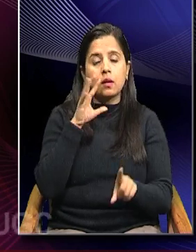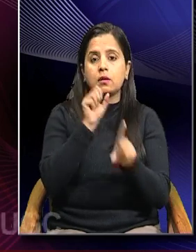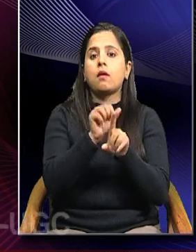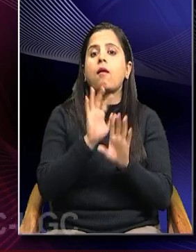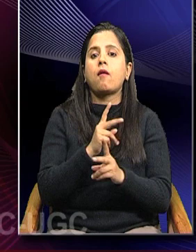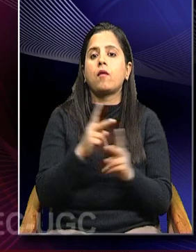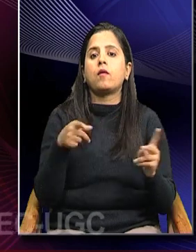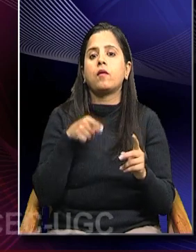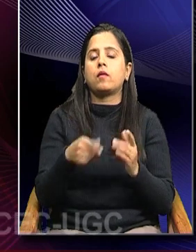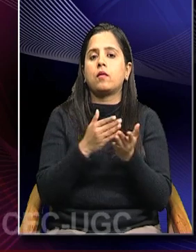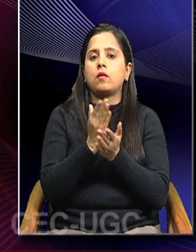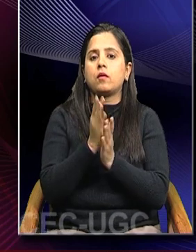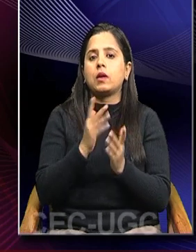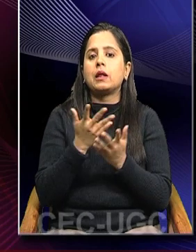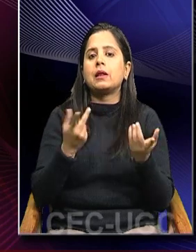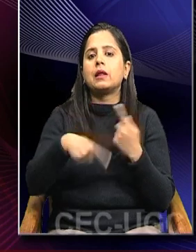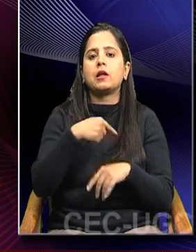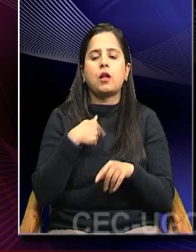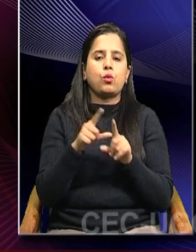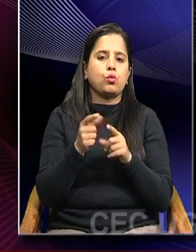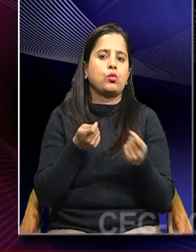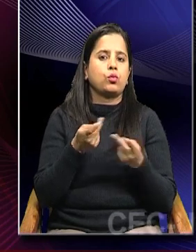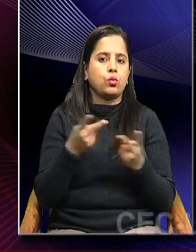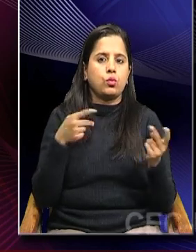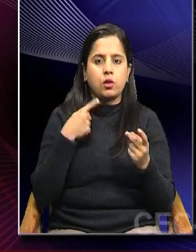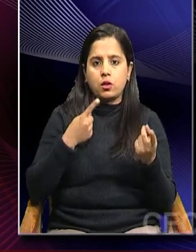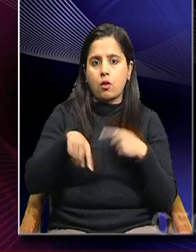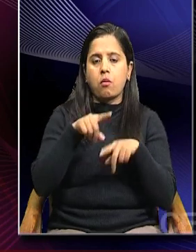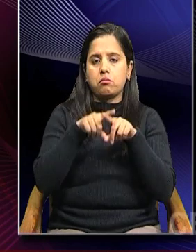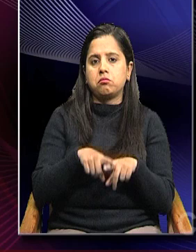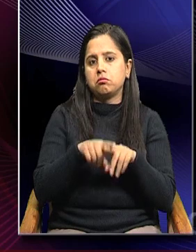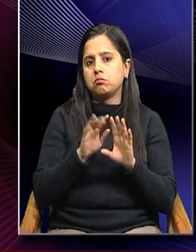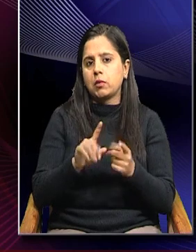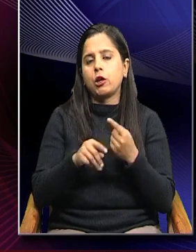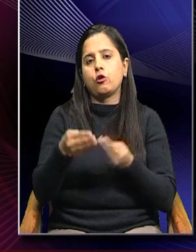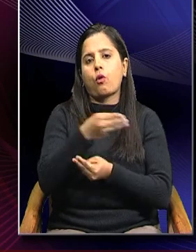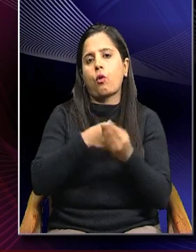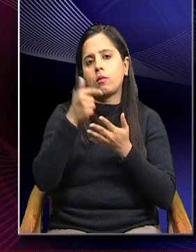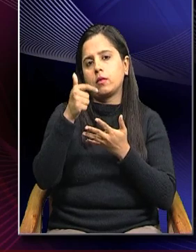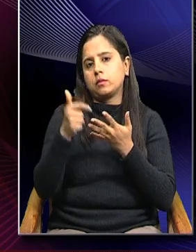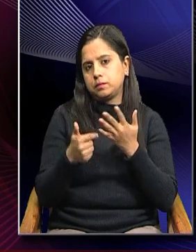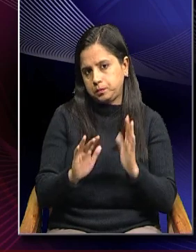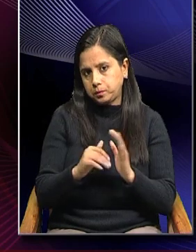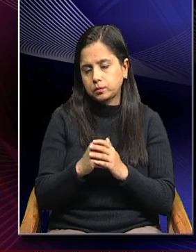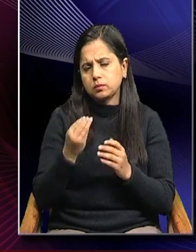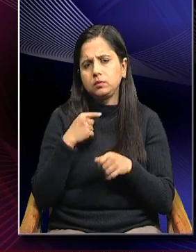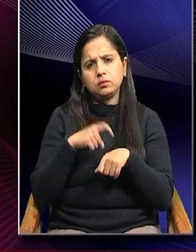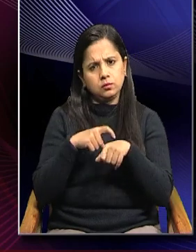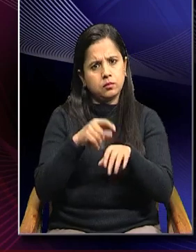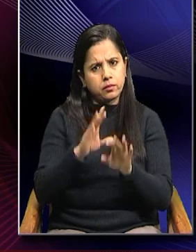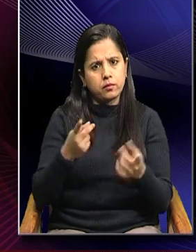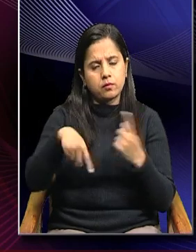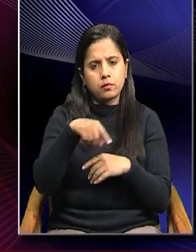the type of product we are dealing with. So our positioning will depend upon the economic factors. At times when we go for